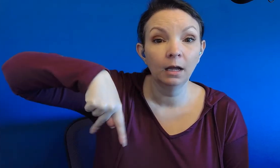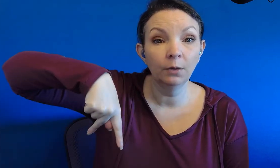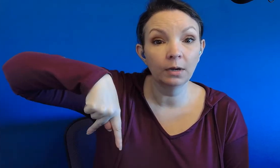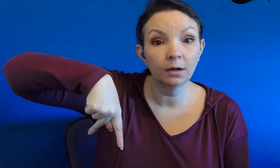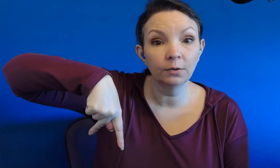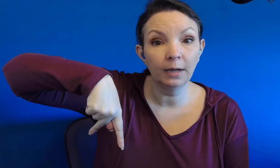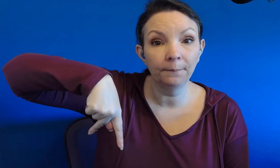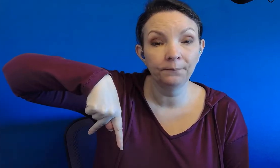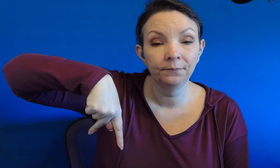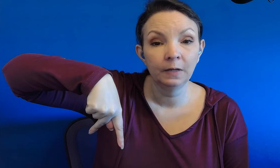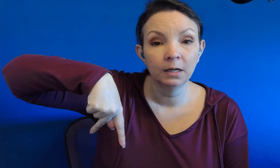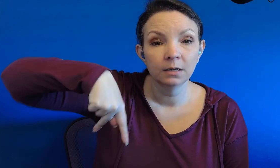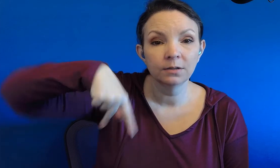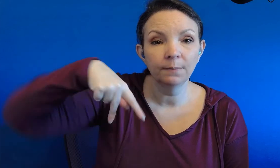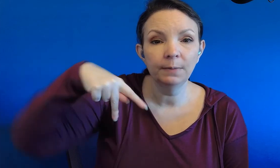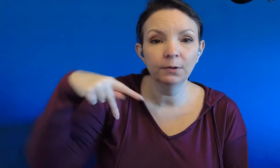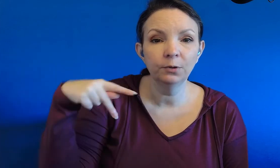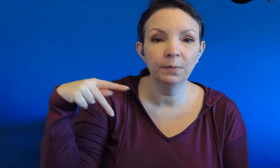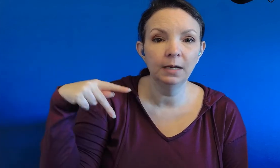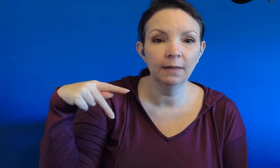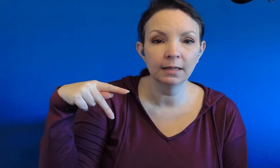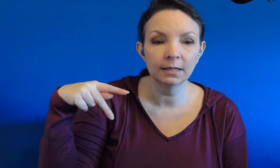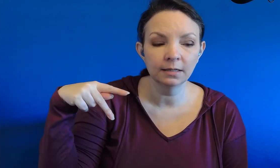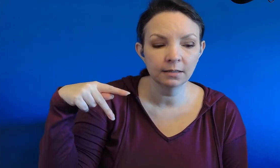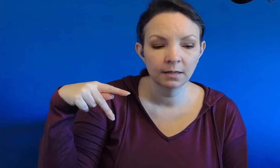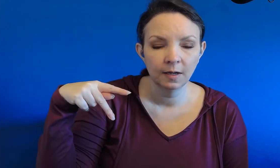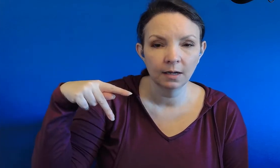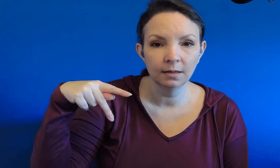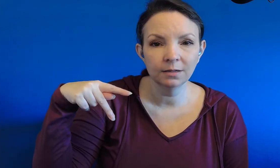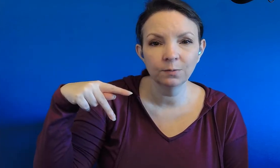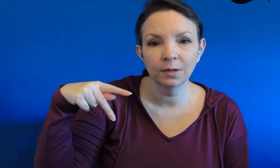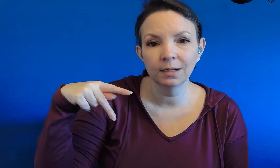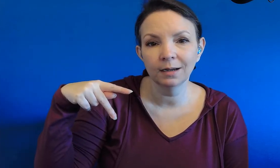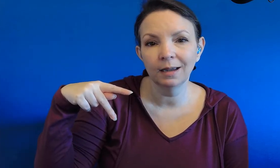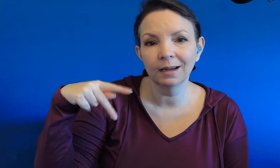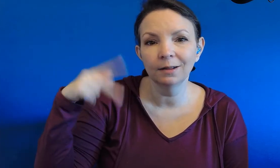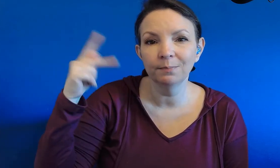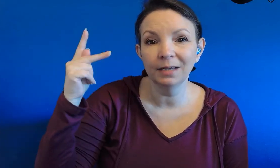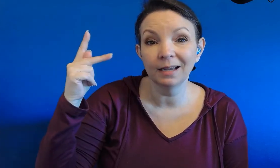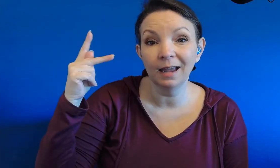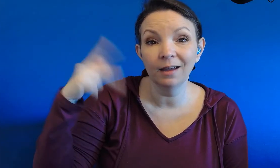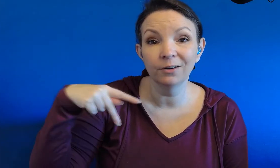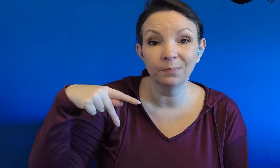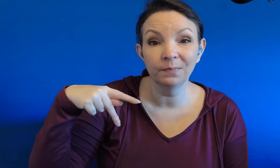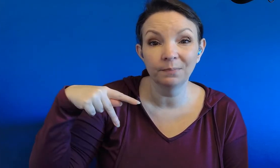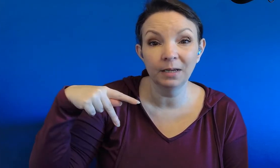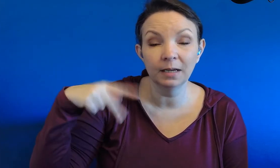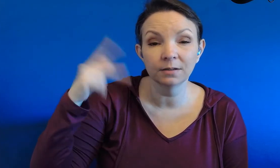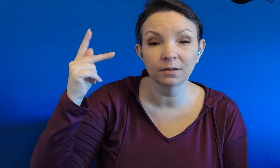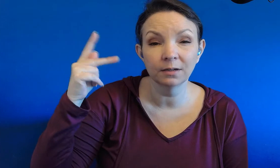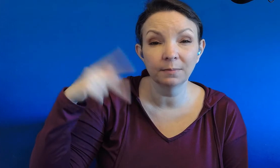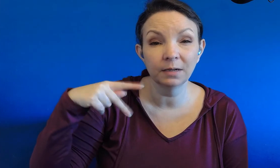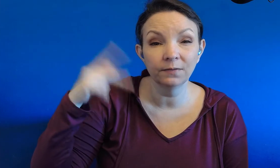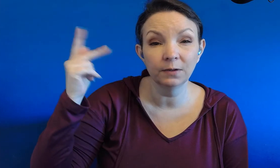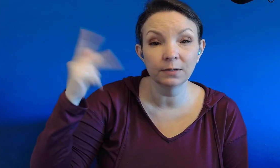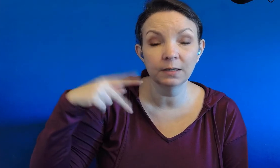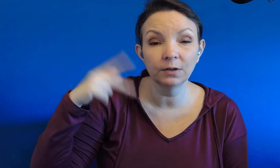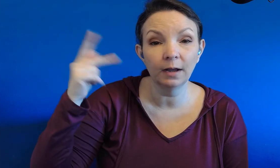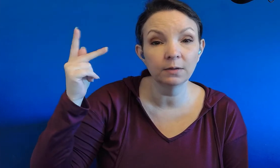going to go down. Some people do P like this, and this one, it can be K or P, so it can be confusing. So I always tell people,